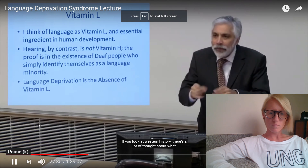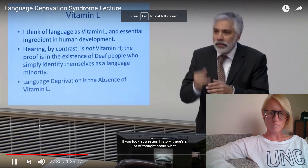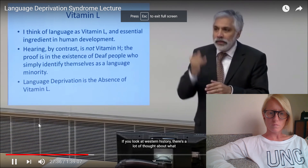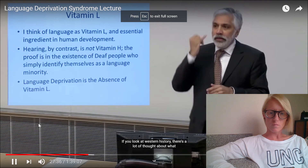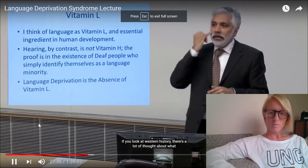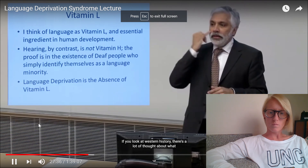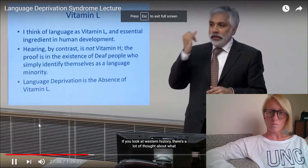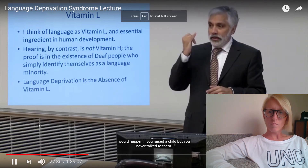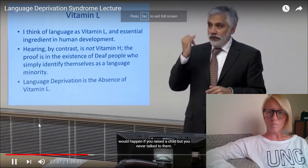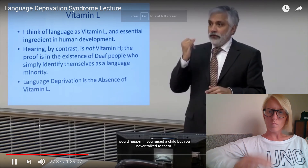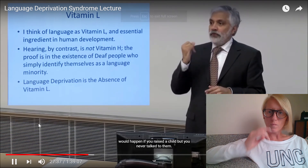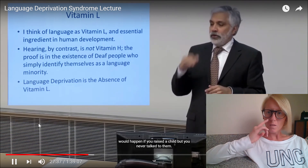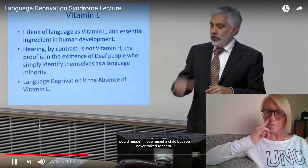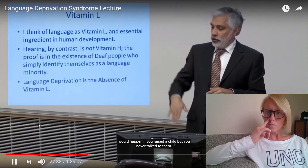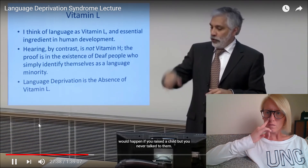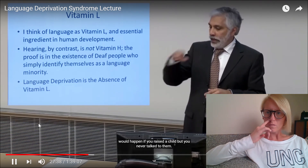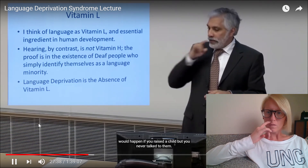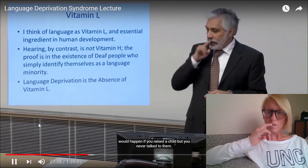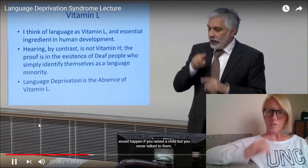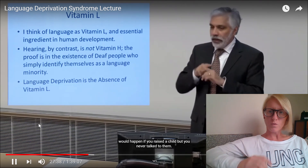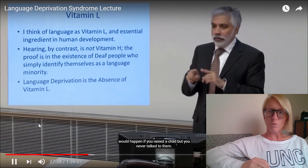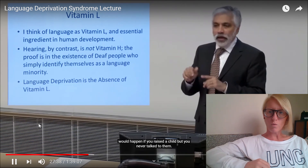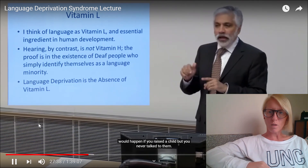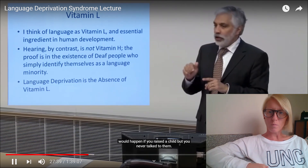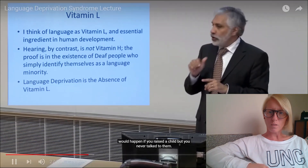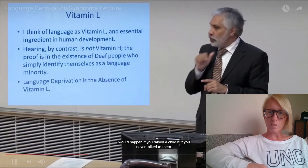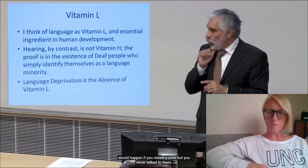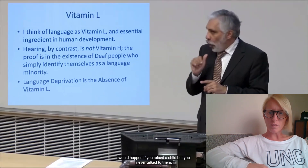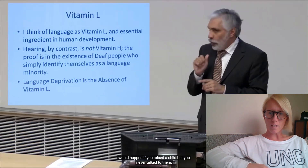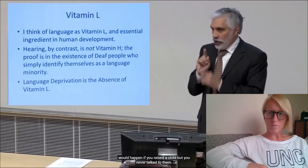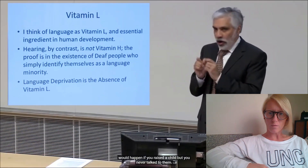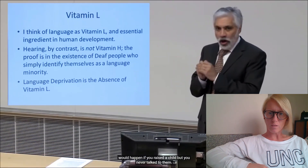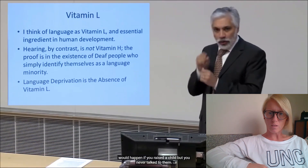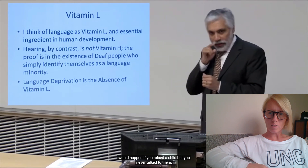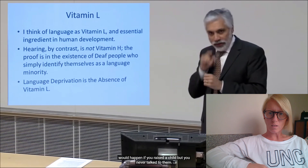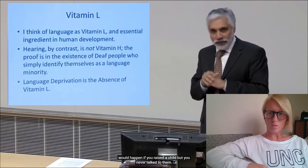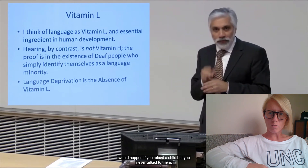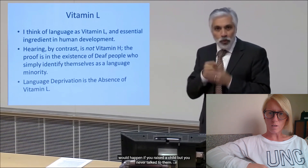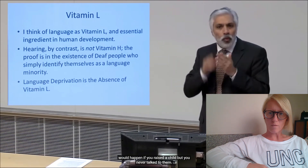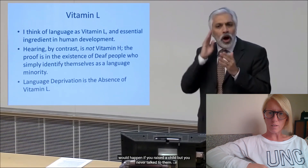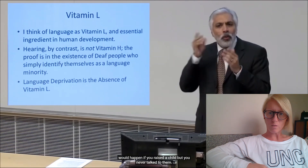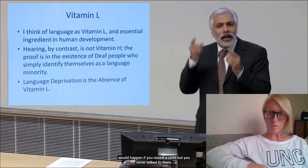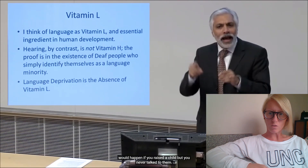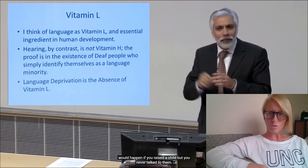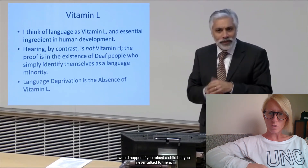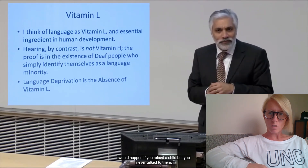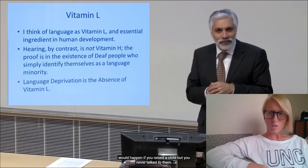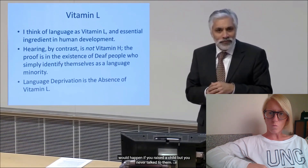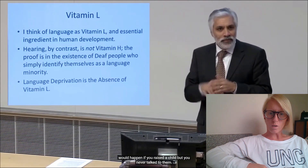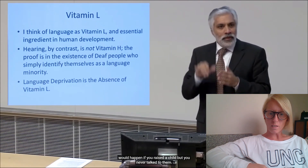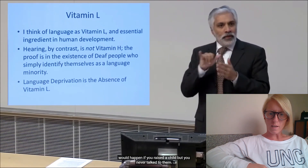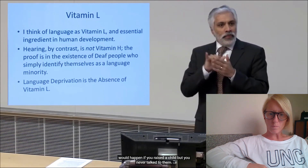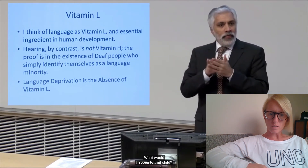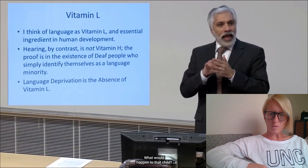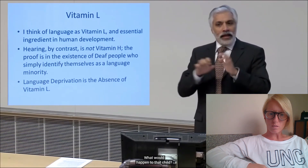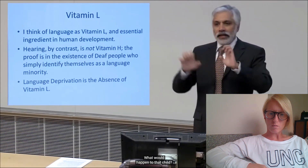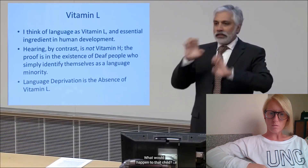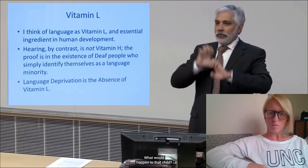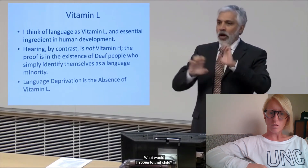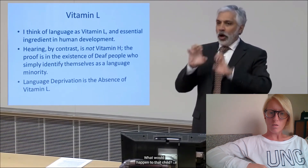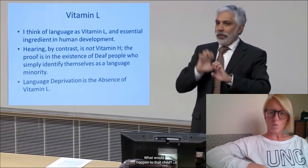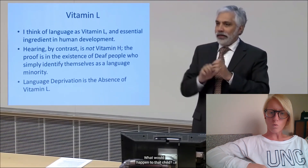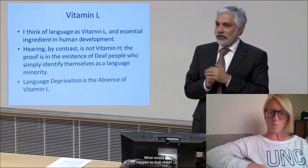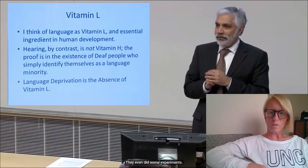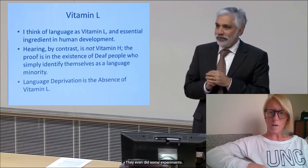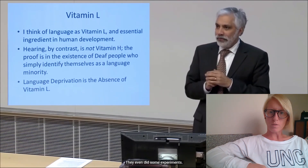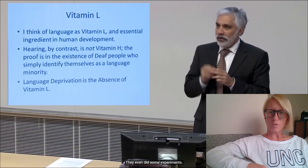of thought about what would happen if you raised a child and you don't have language. but you never talked to them. What would happen to